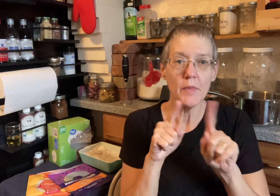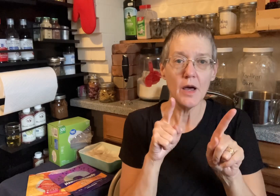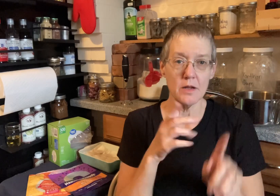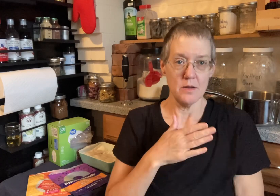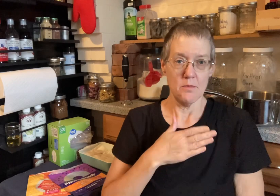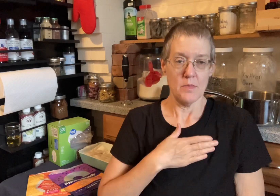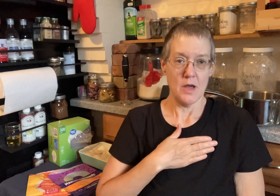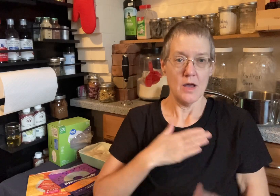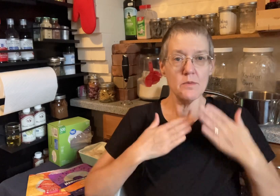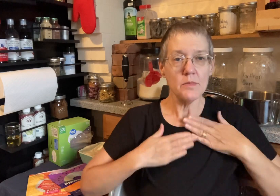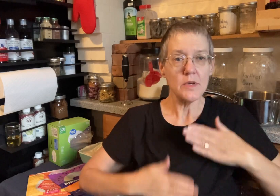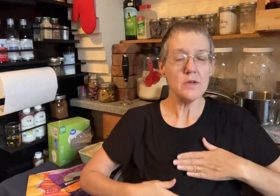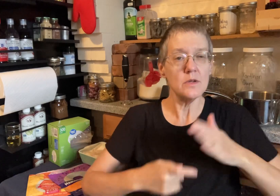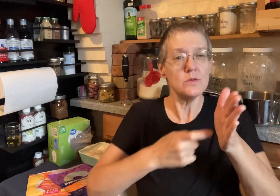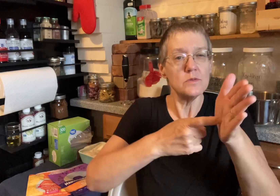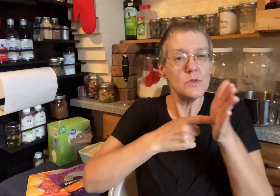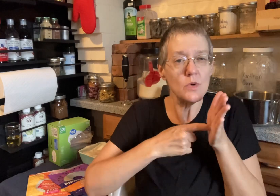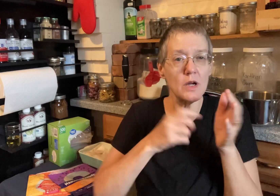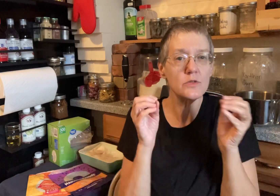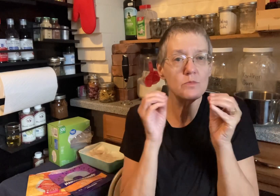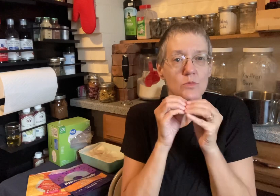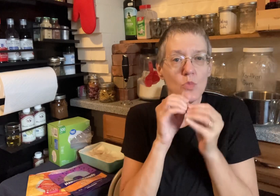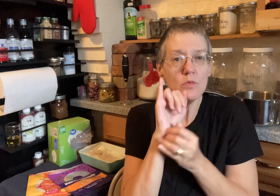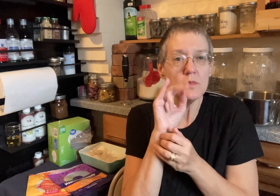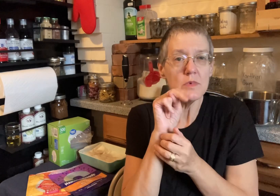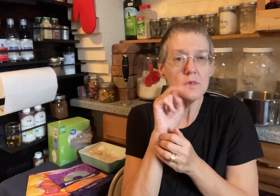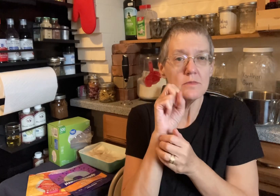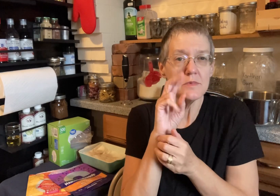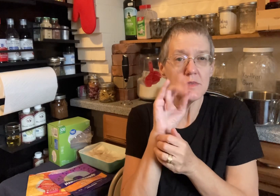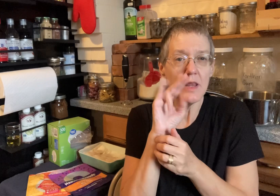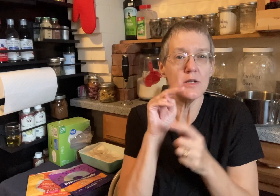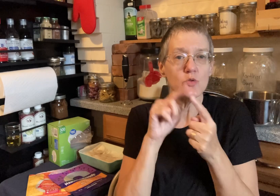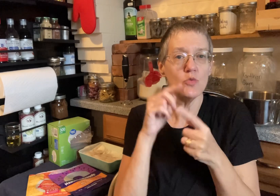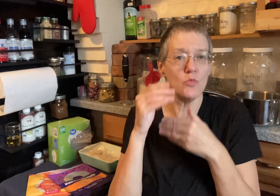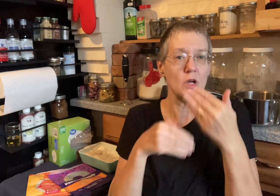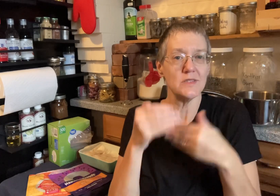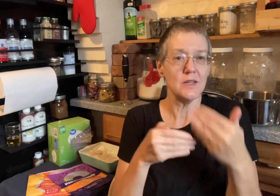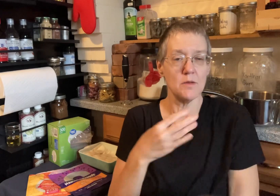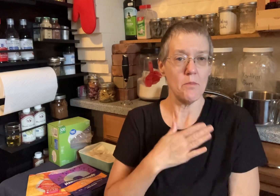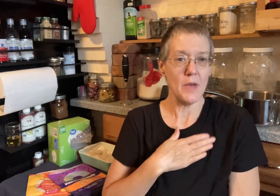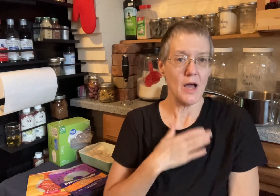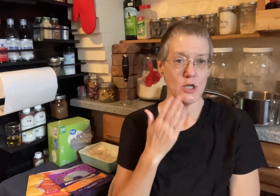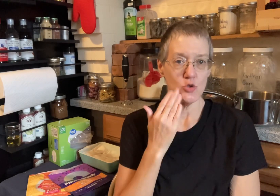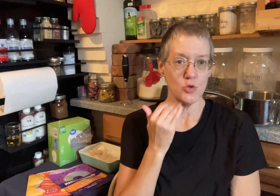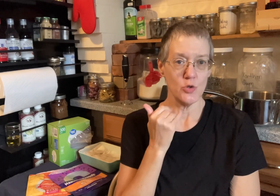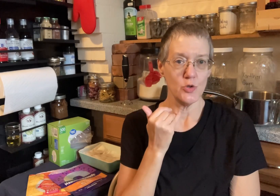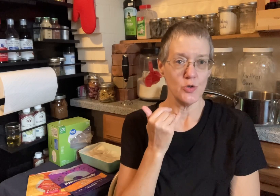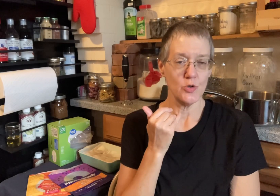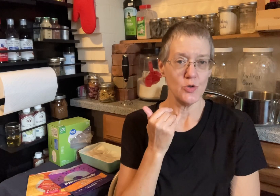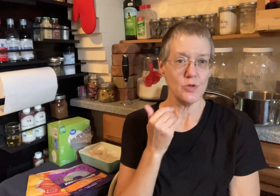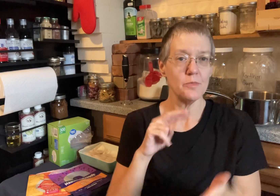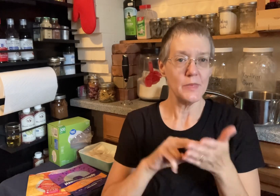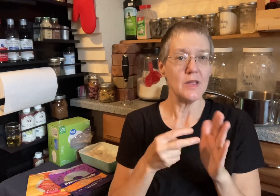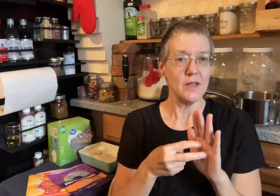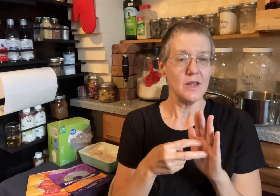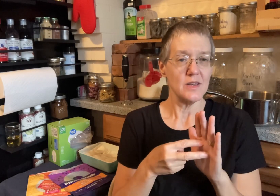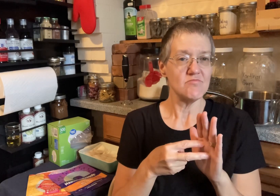Now, I'm not a diabetic, but my body requires more insulin to process sugar and carbs,